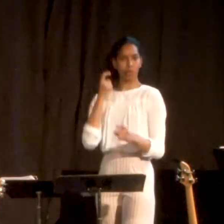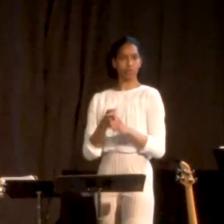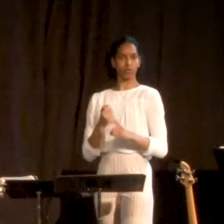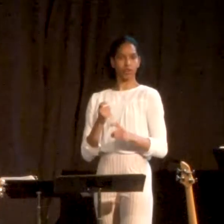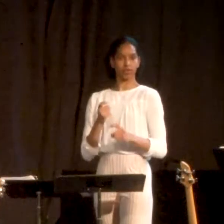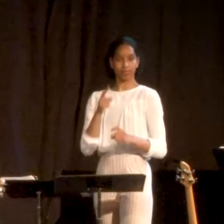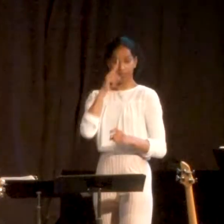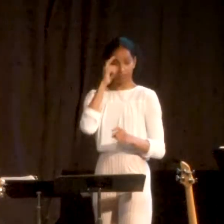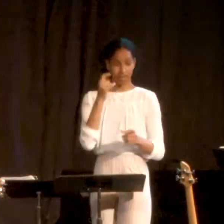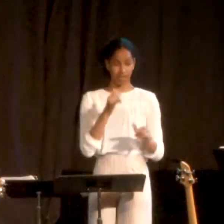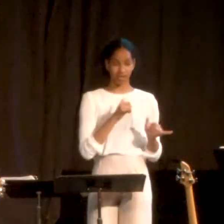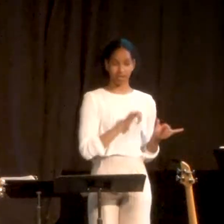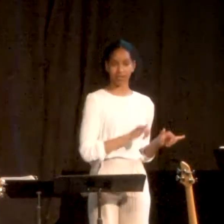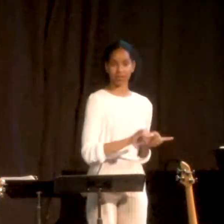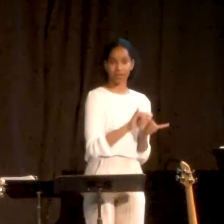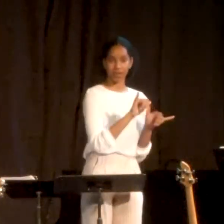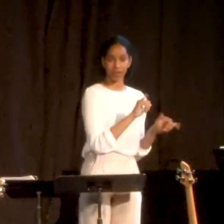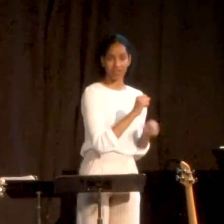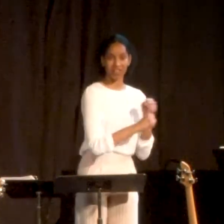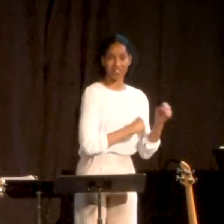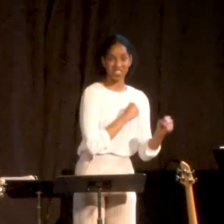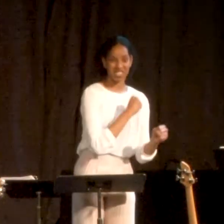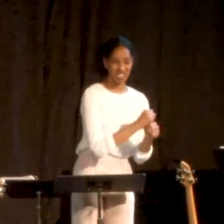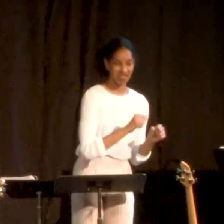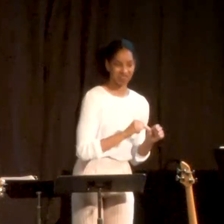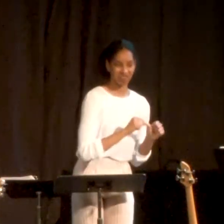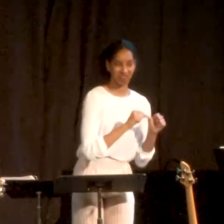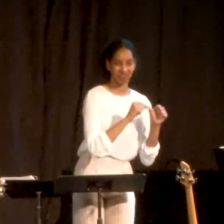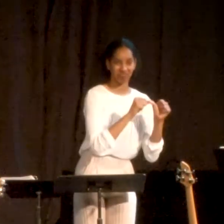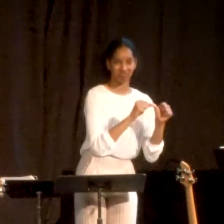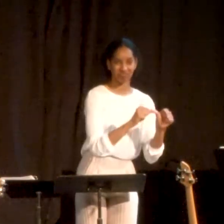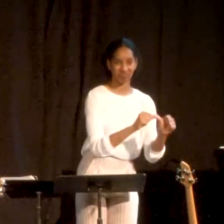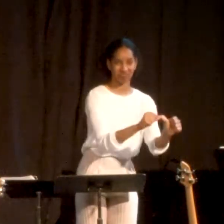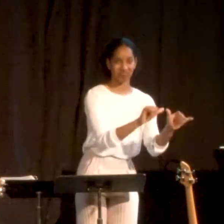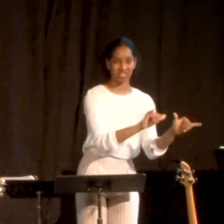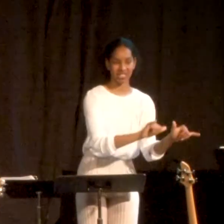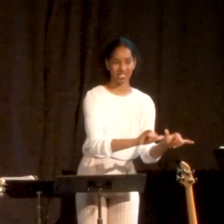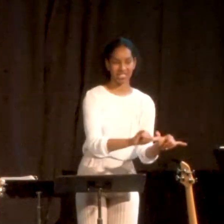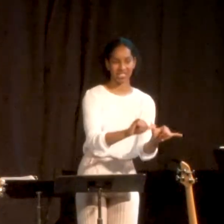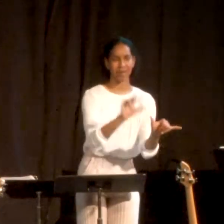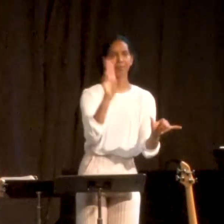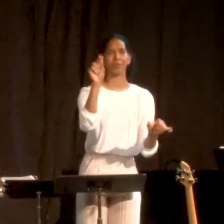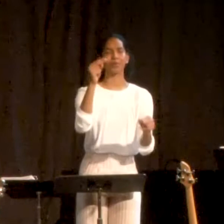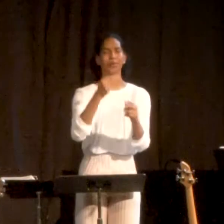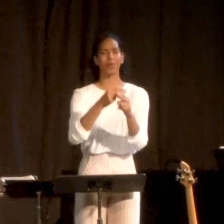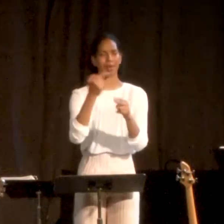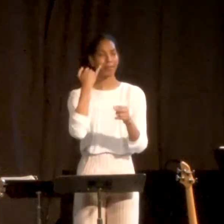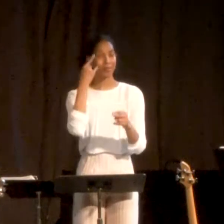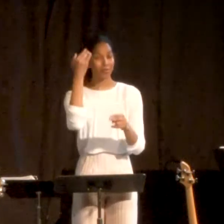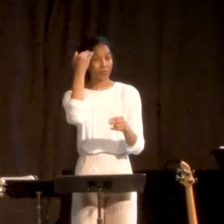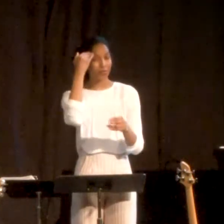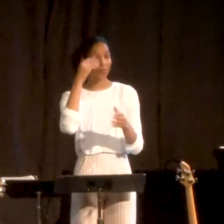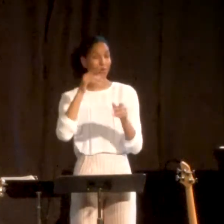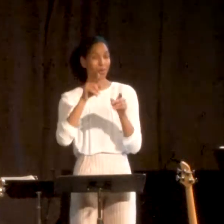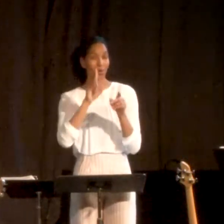Do you know what I'm talking about? No names, please.